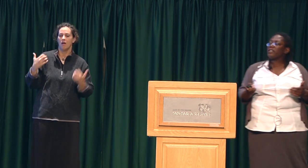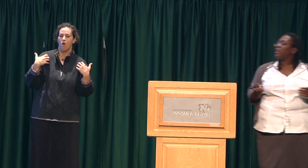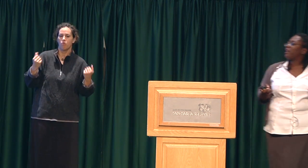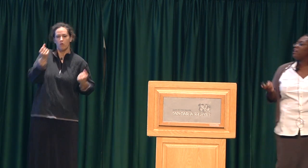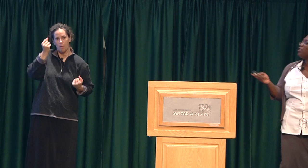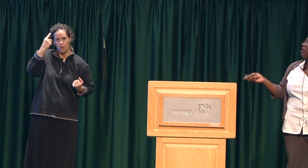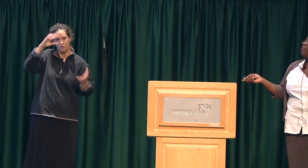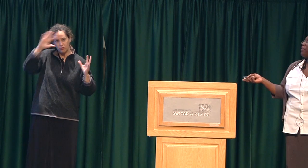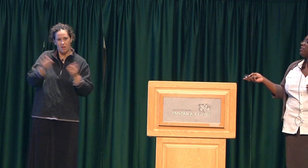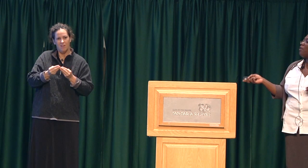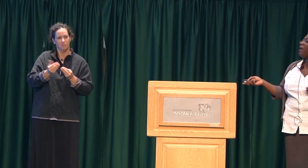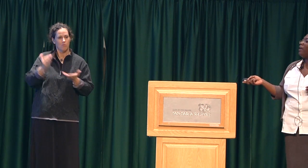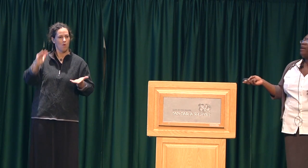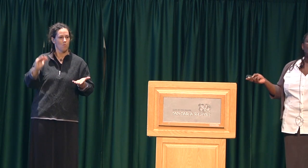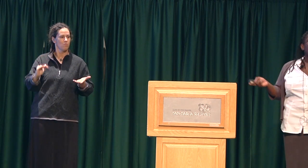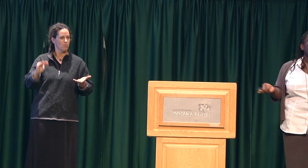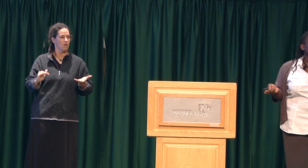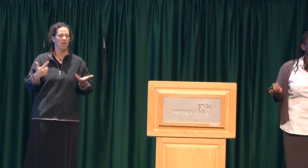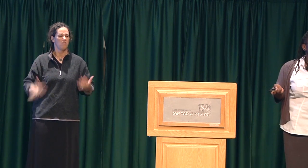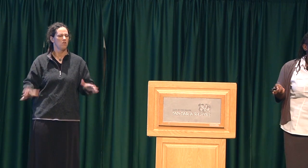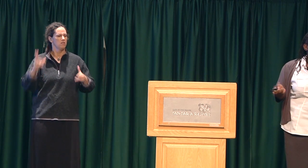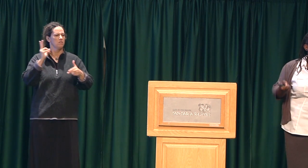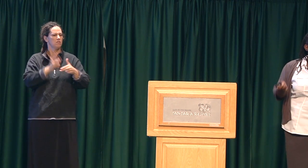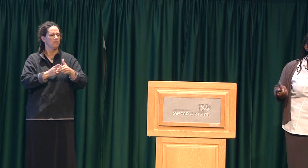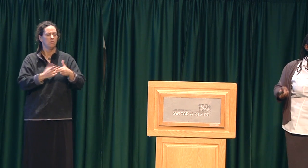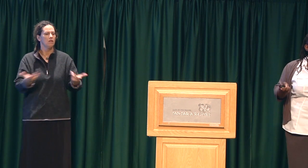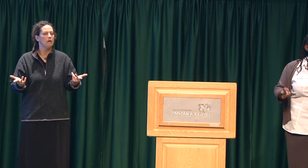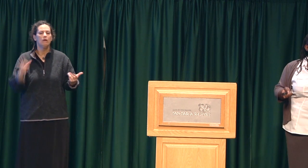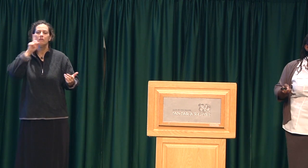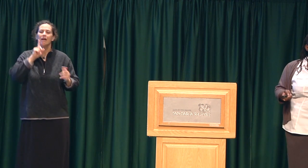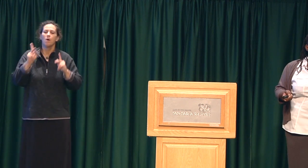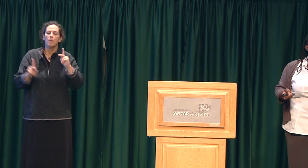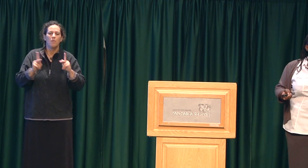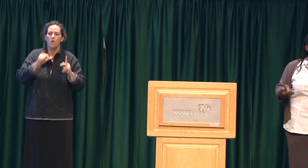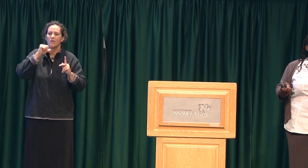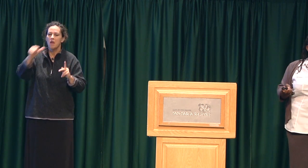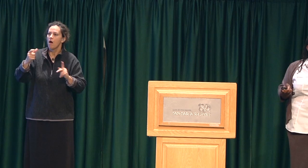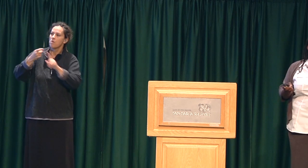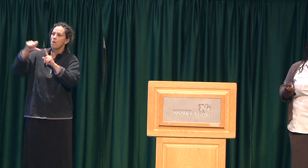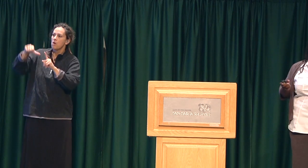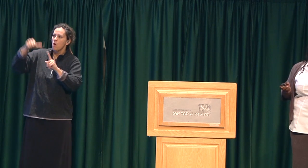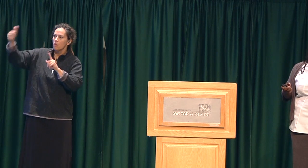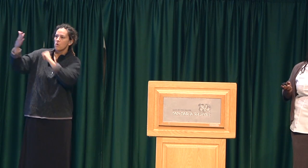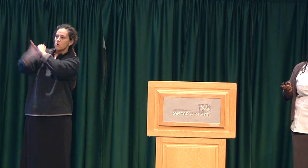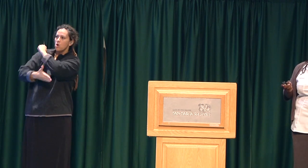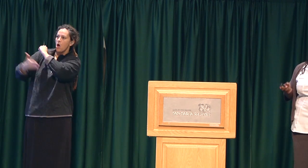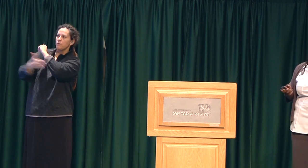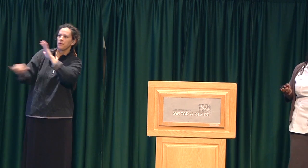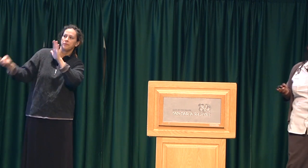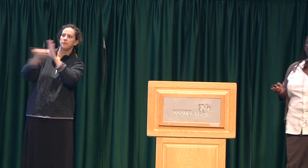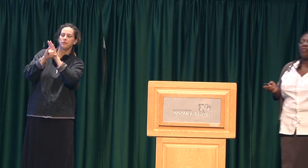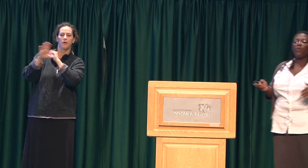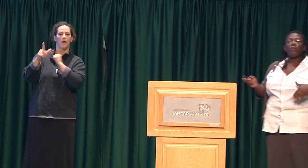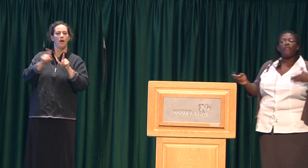such a disconnect? And I've talked about this already. Deaf people are foreigners. They're not seen as a linguistic minority. So doctors tend to have this